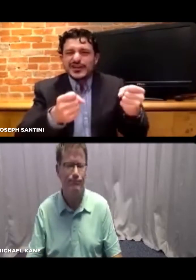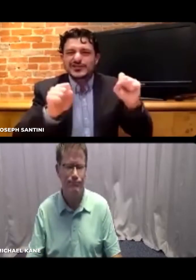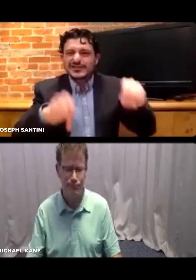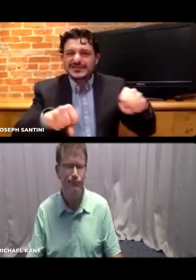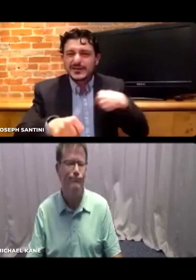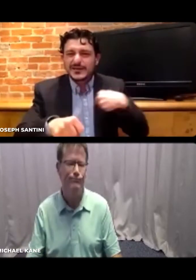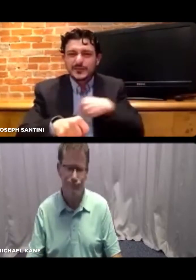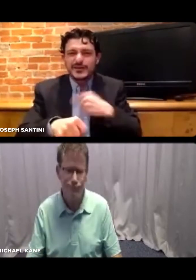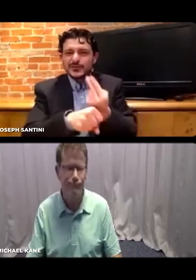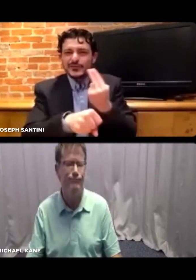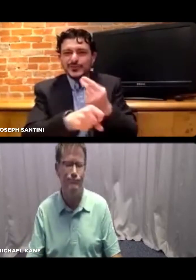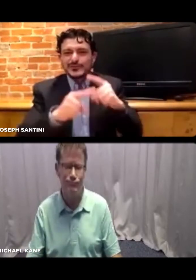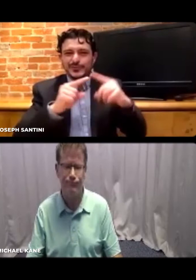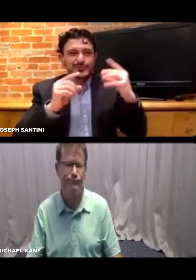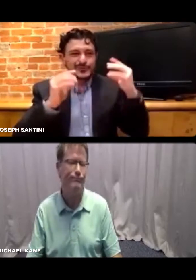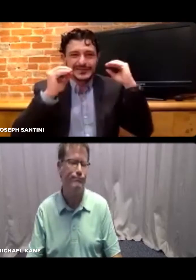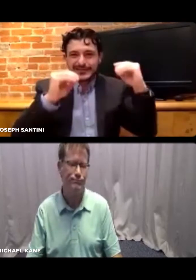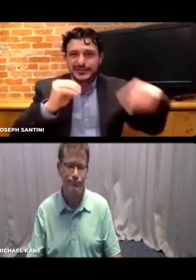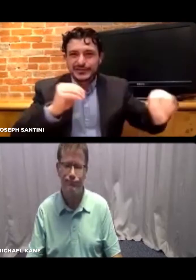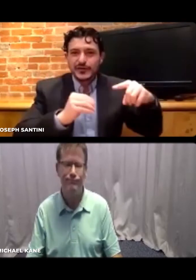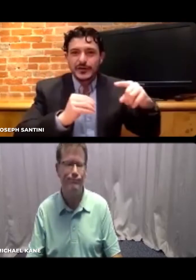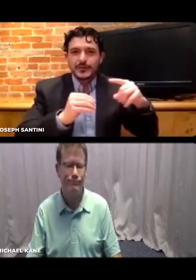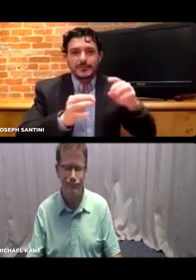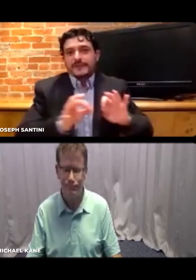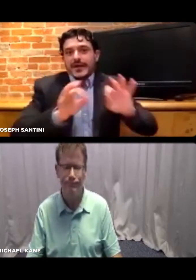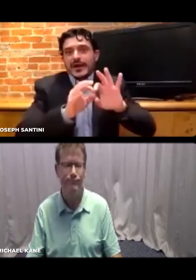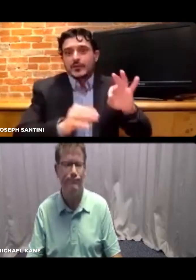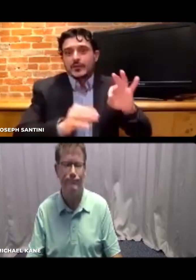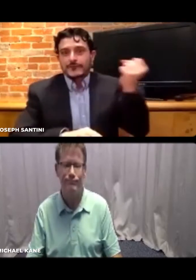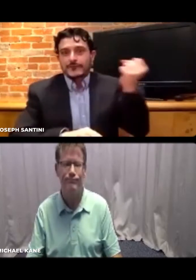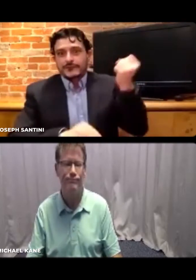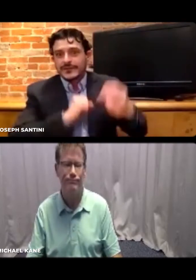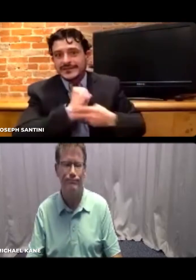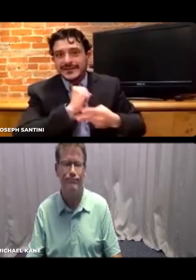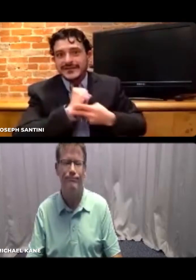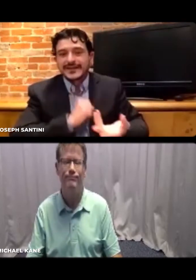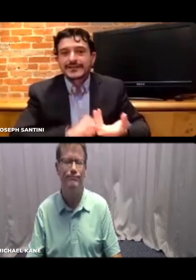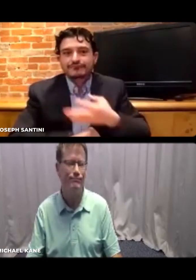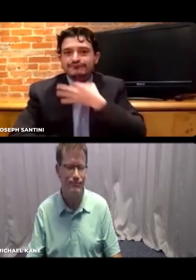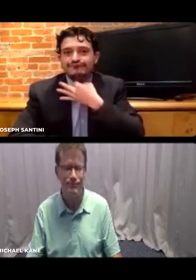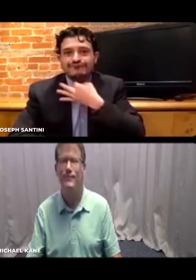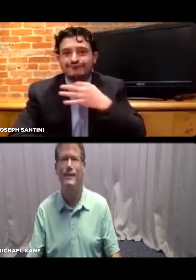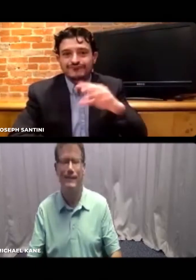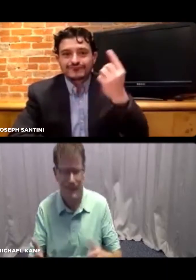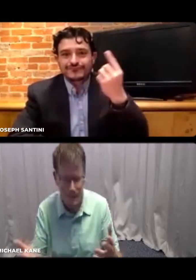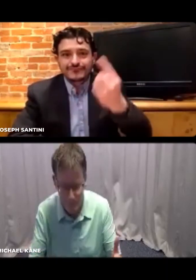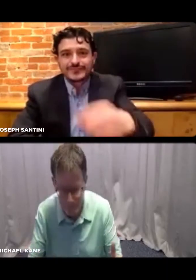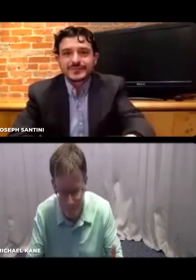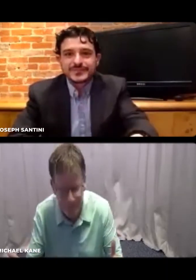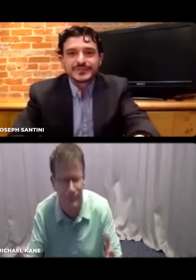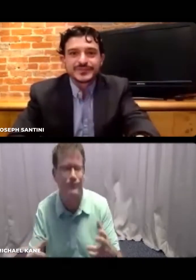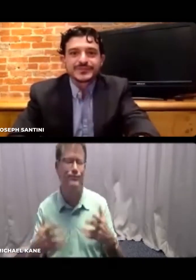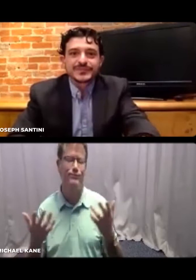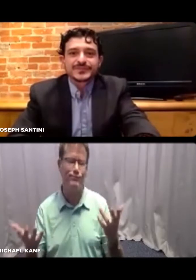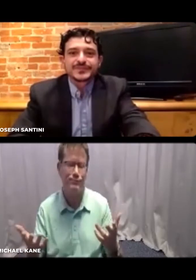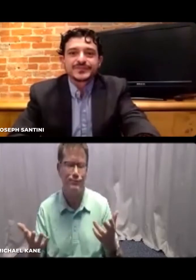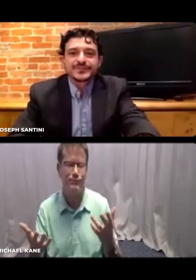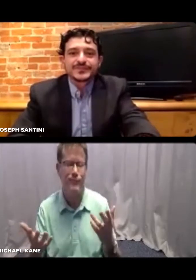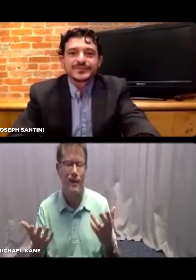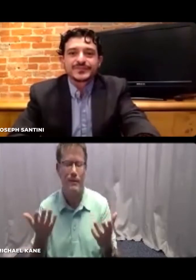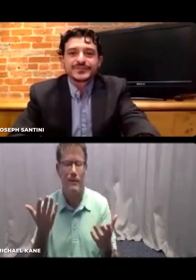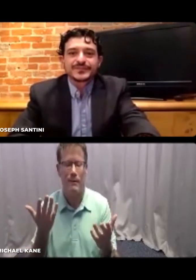strategies that we can use, Mike, to teach them how important it is to actually save and hold on to that money for later?